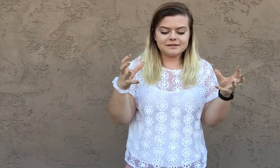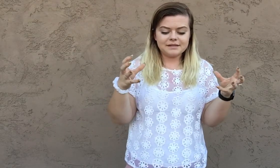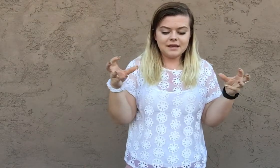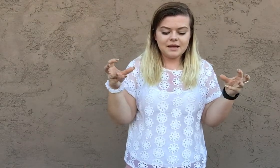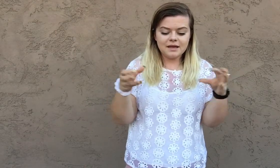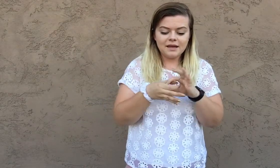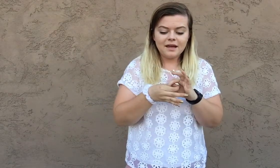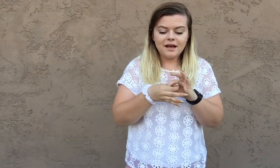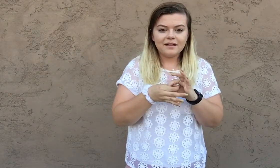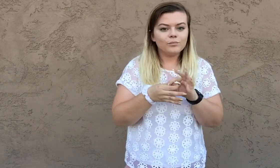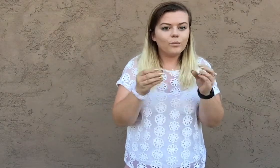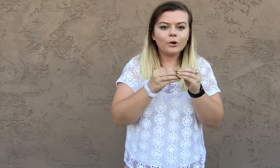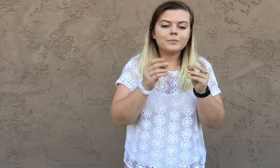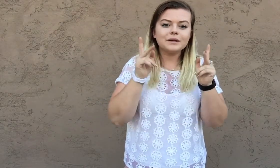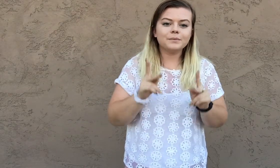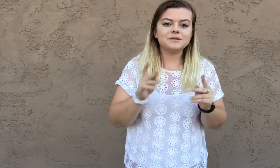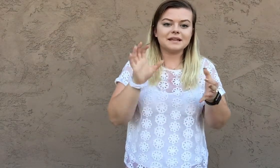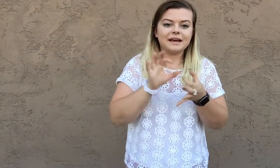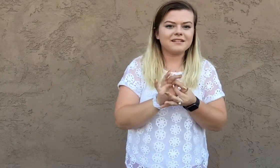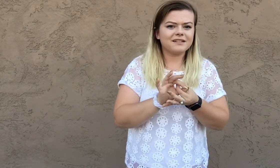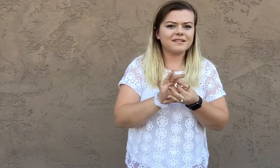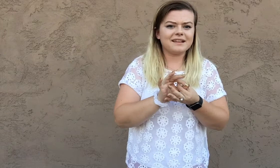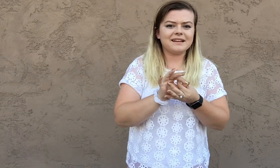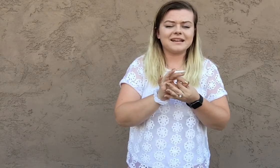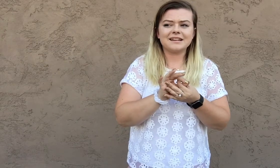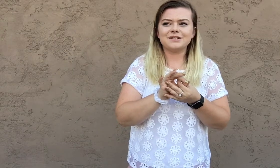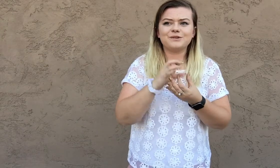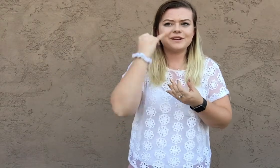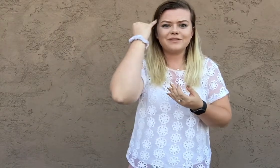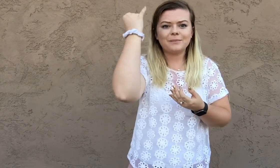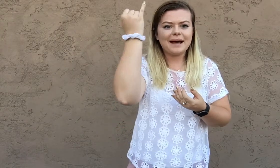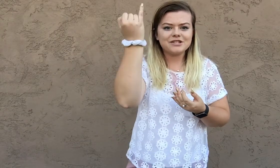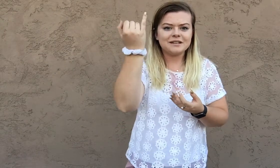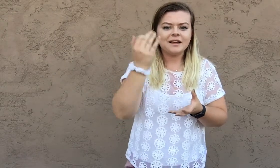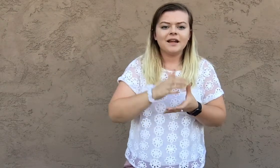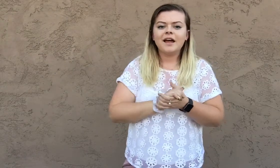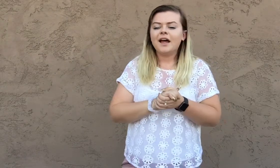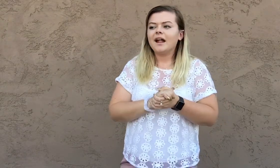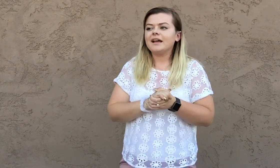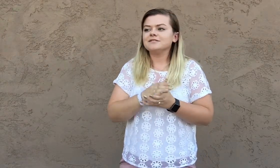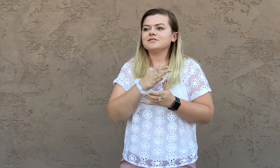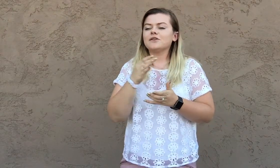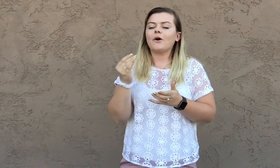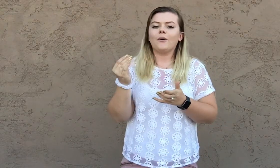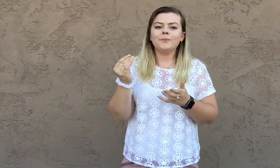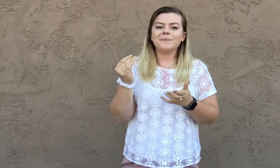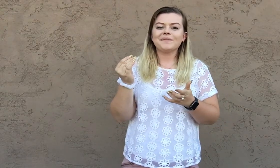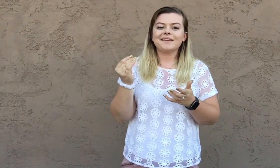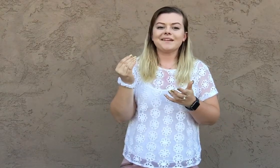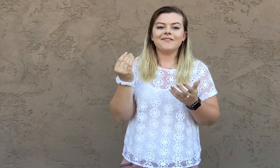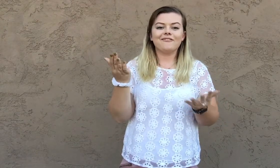brings more people together than you could even imagine. And so